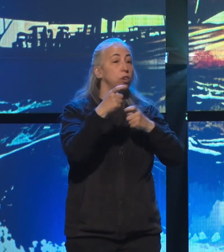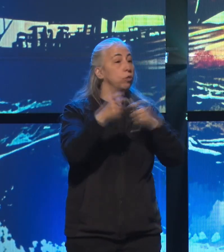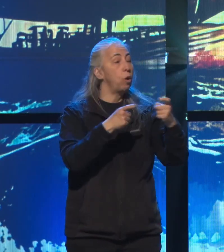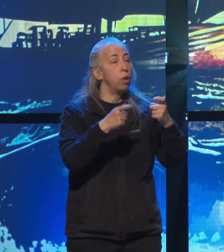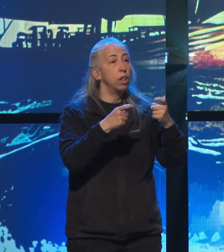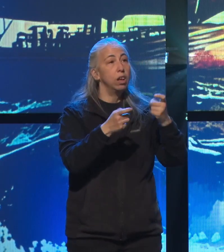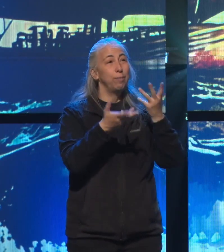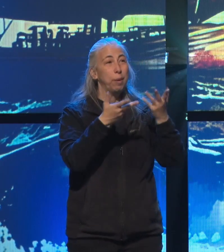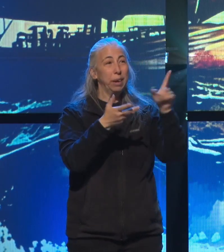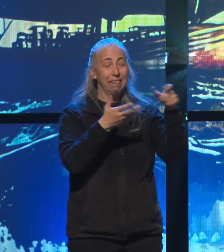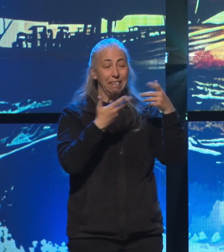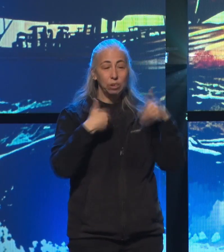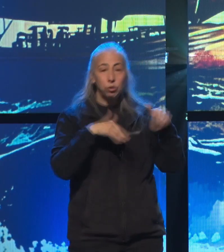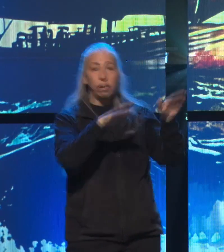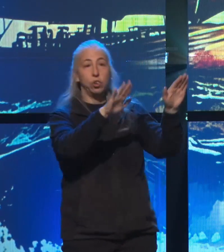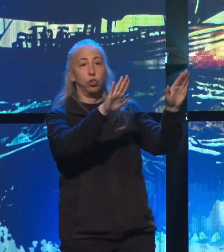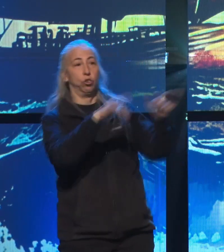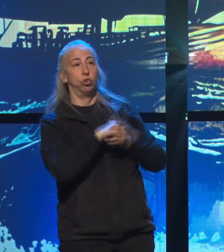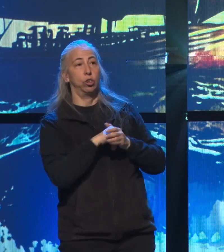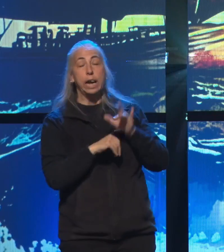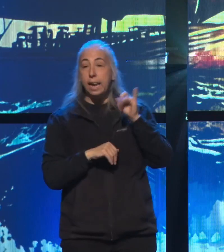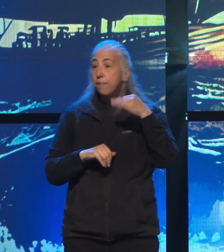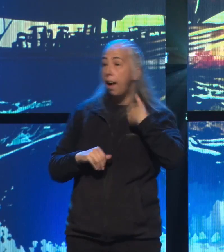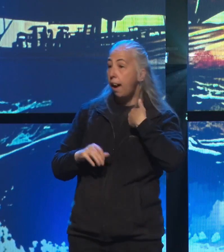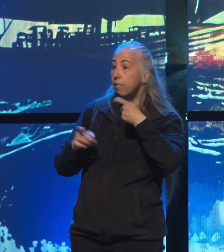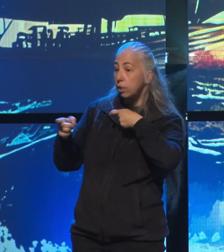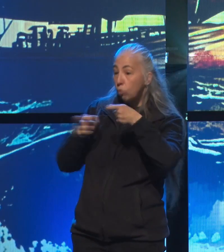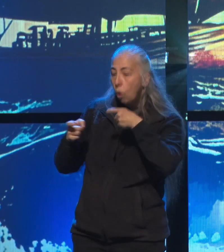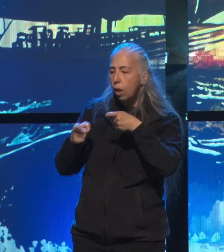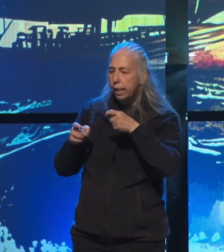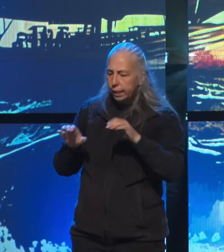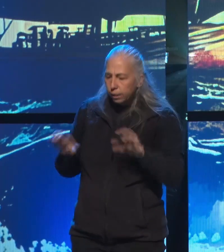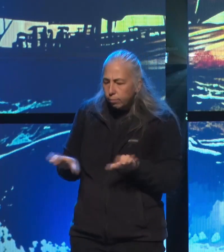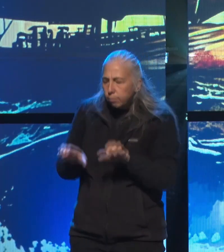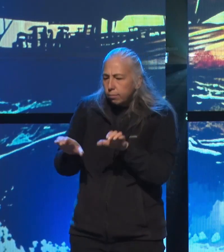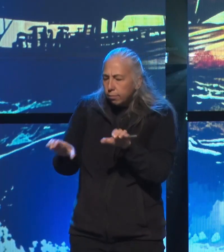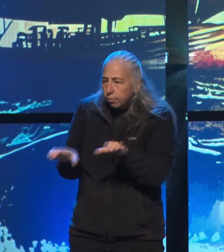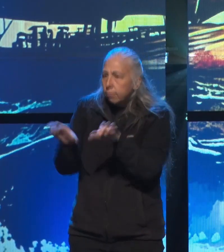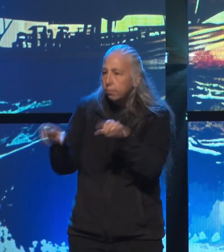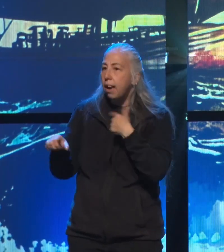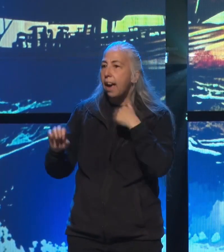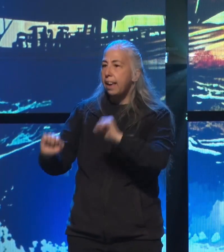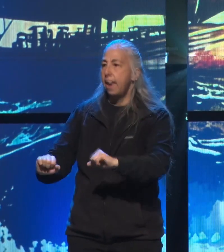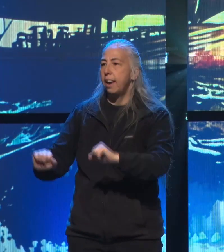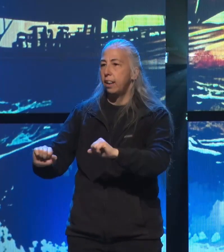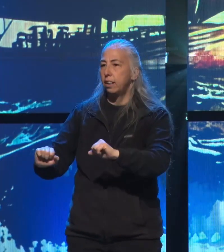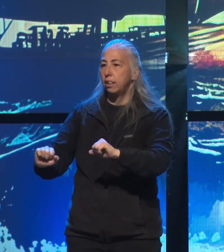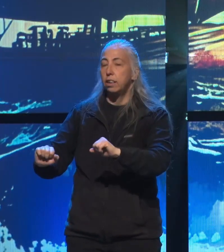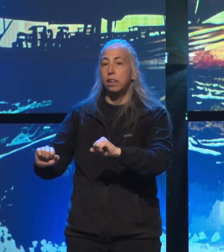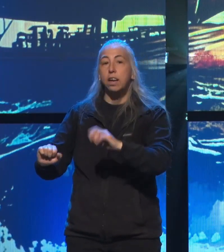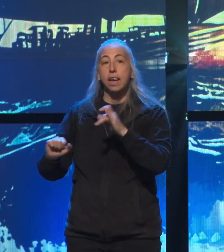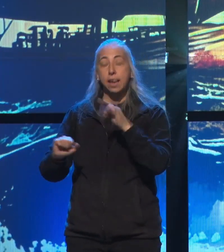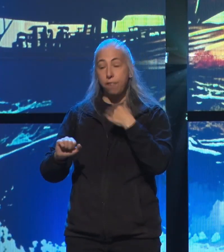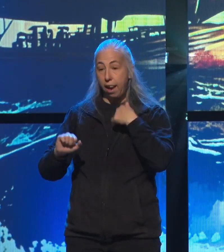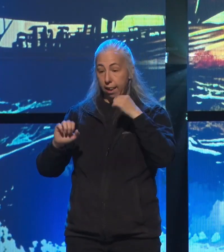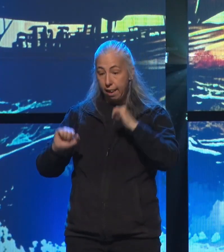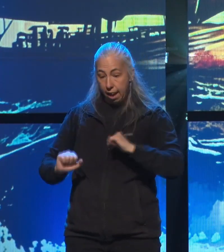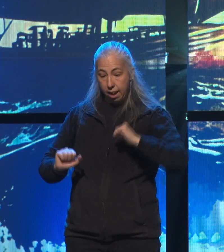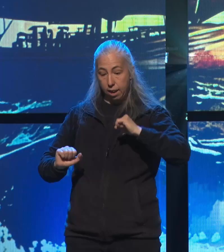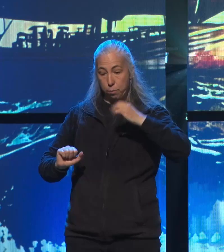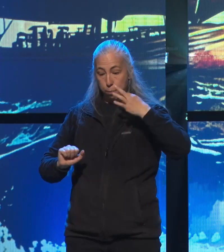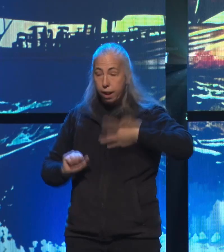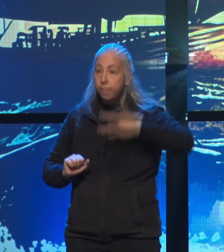But if I do have control, then I can start to take action. When there's something productive that I can do to improve